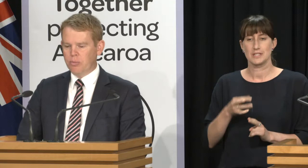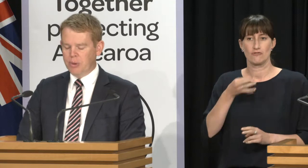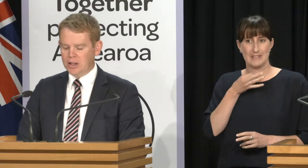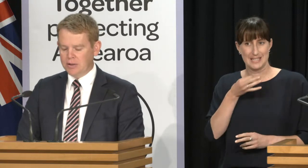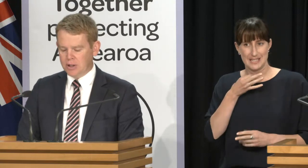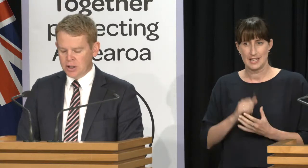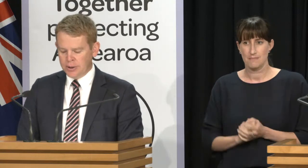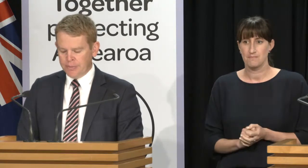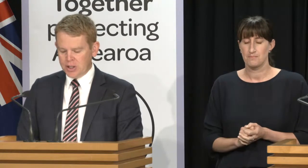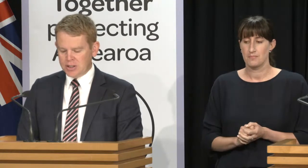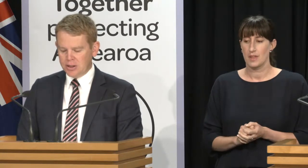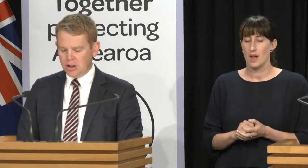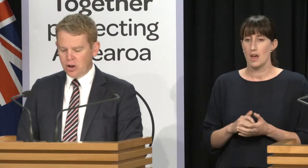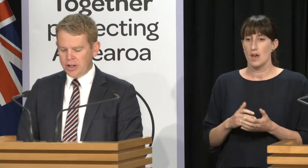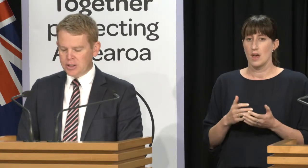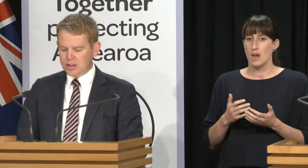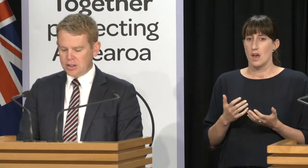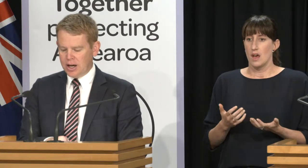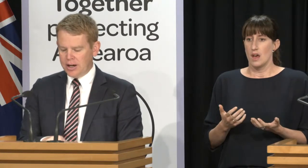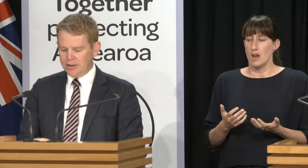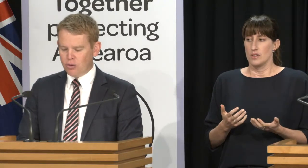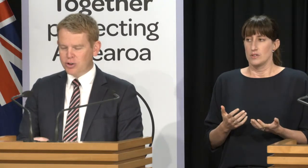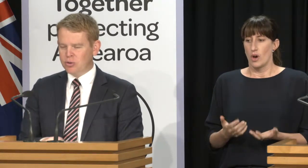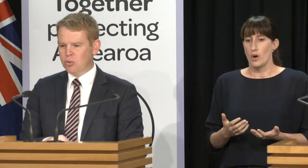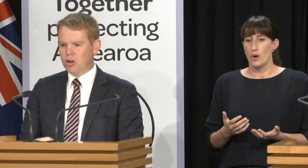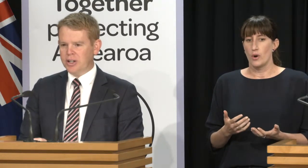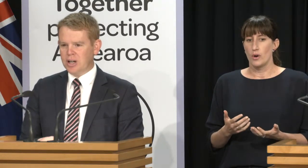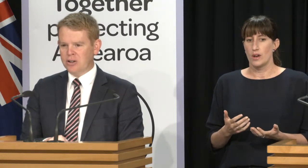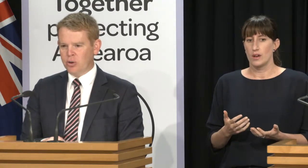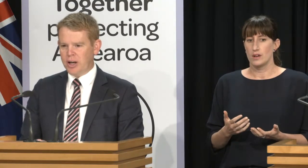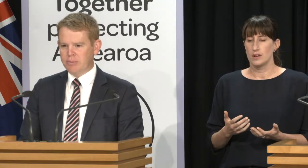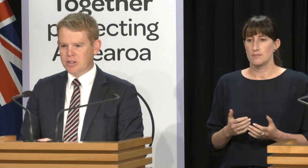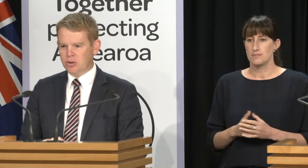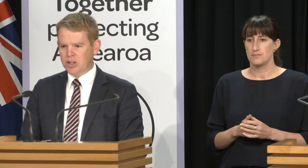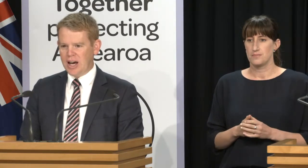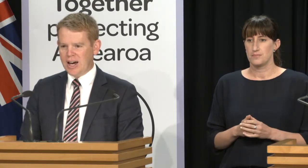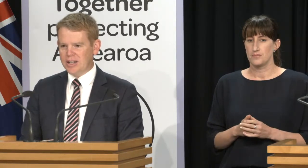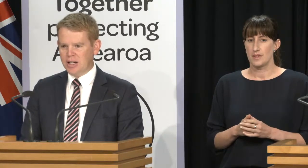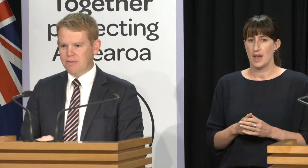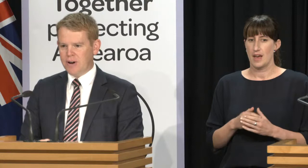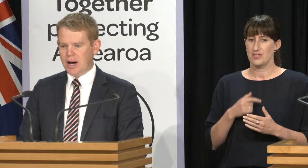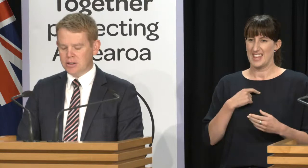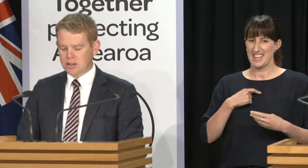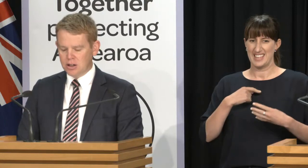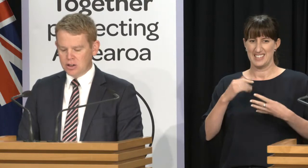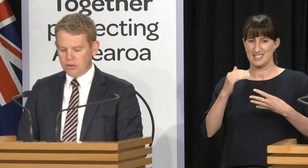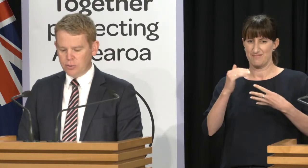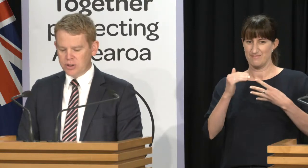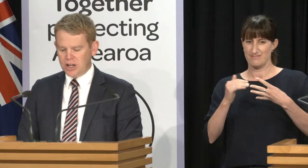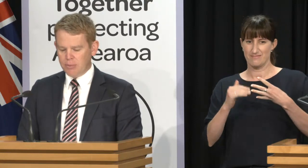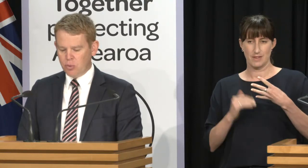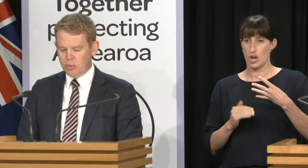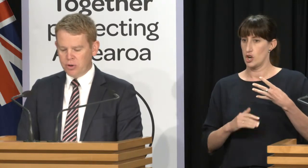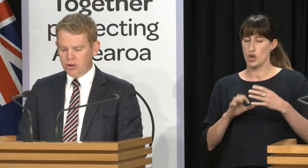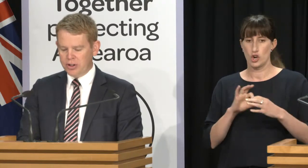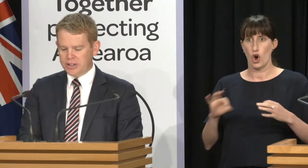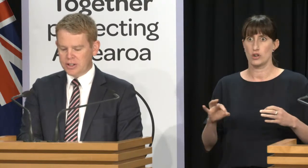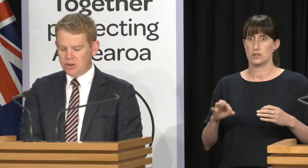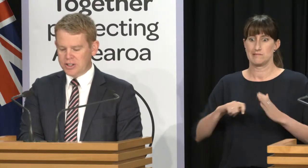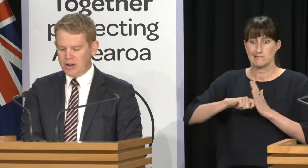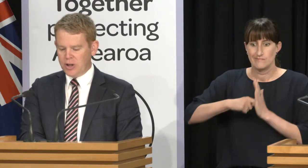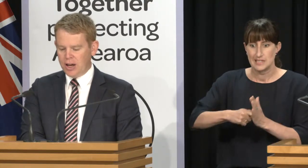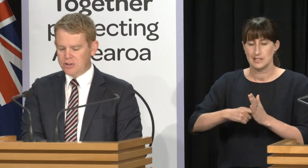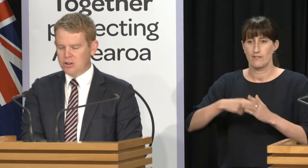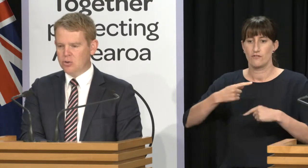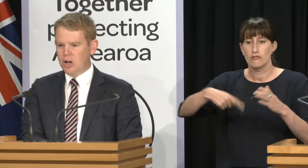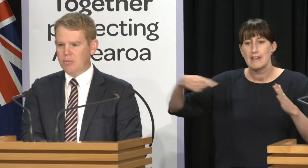have all been given is that the lines, the horizontal lines, are not absolutely hard and fast. So, for example, we would not